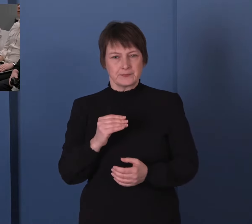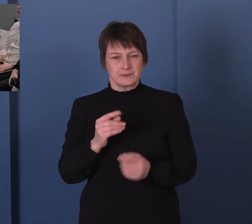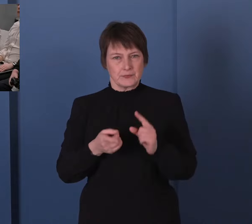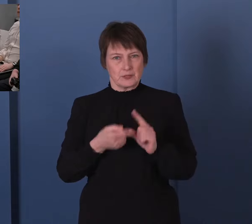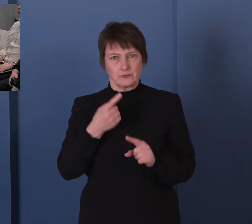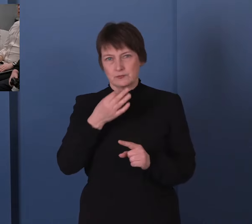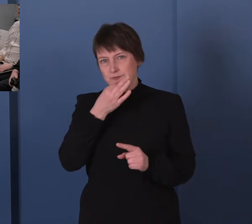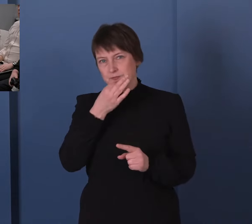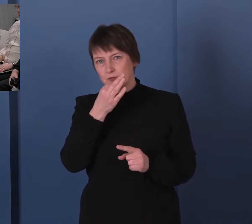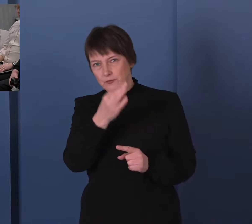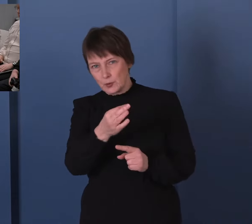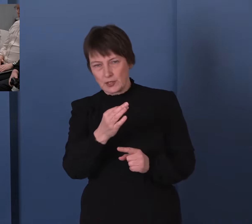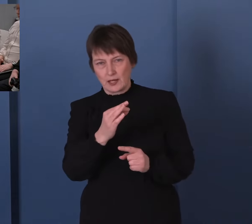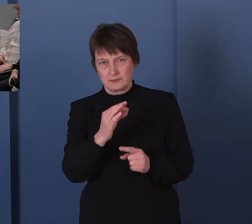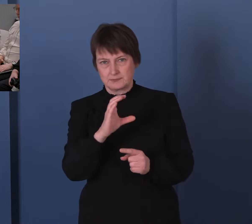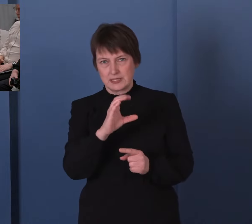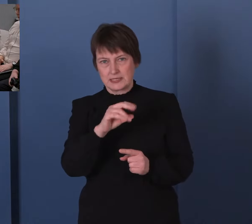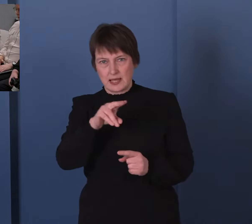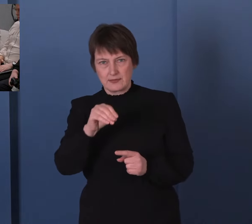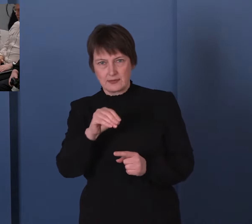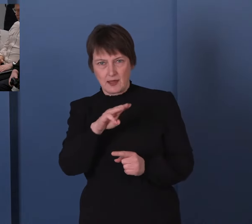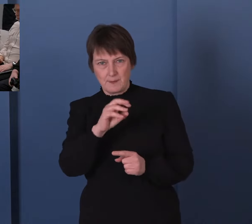Prime Minister Sanna Marin.